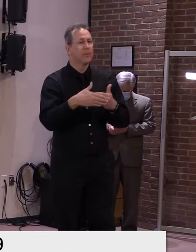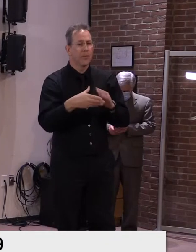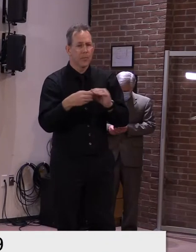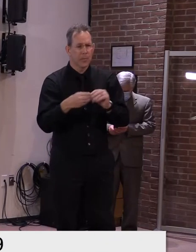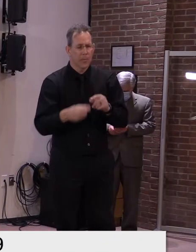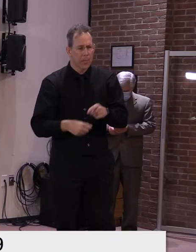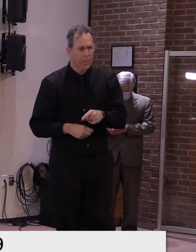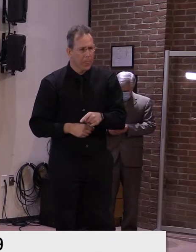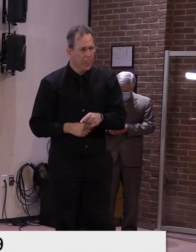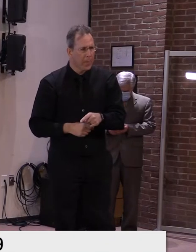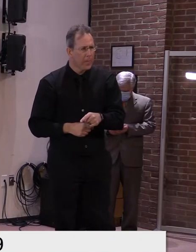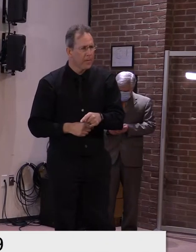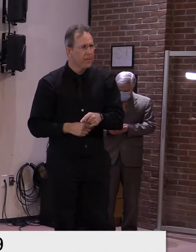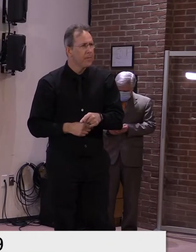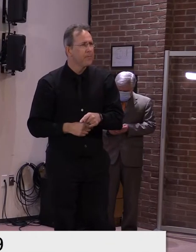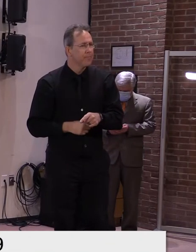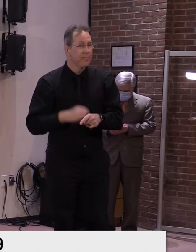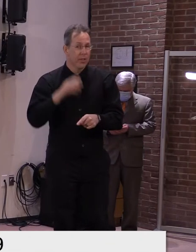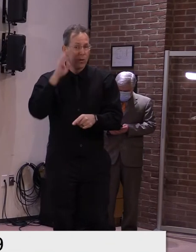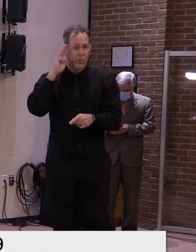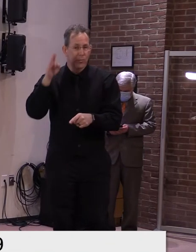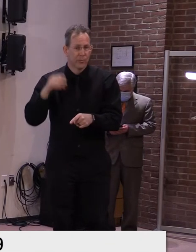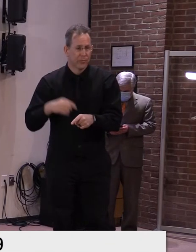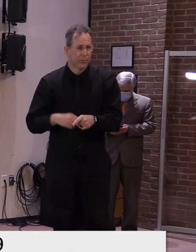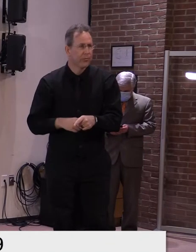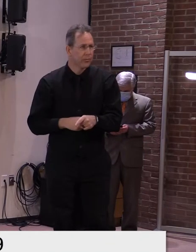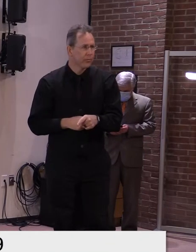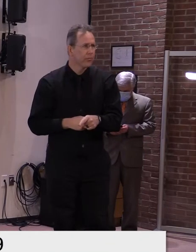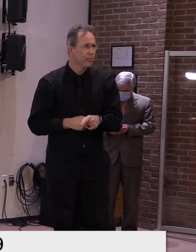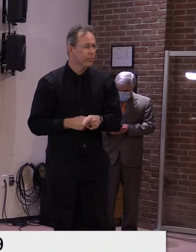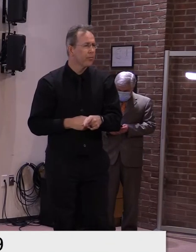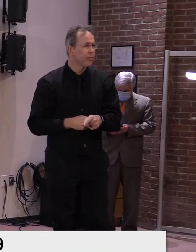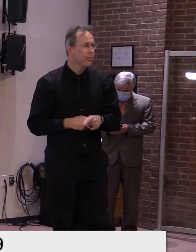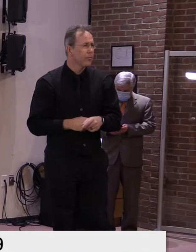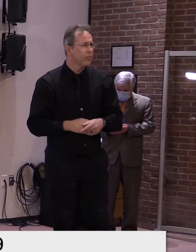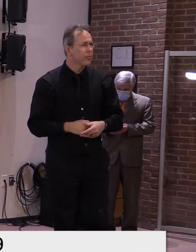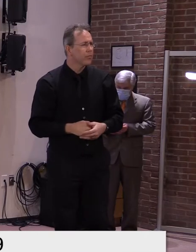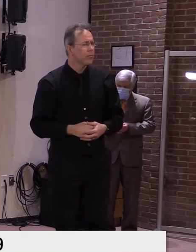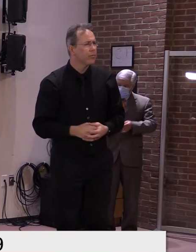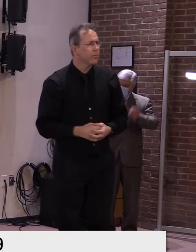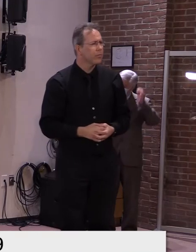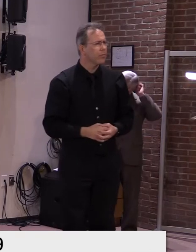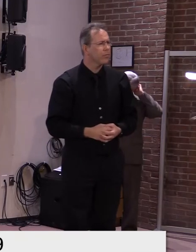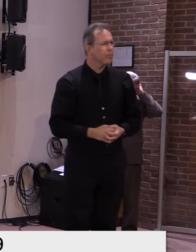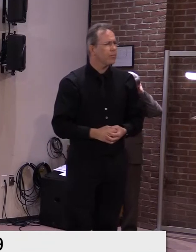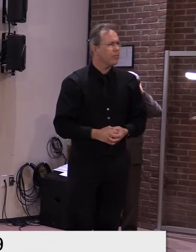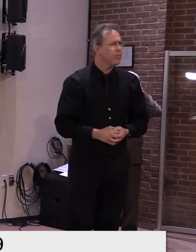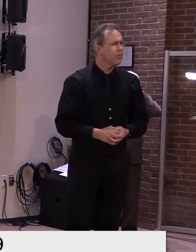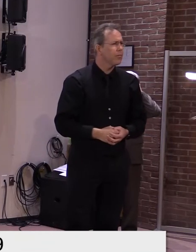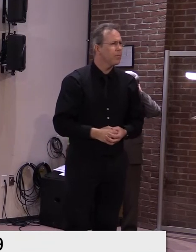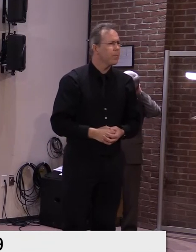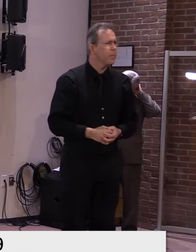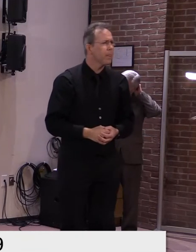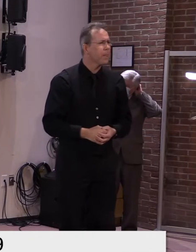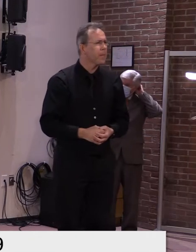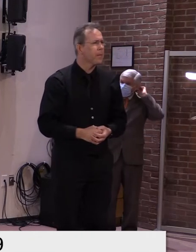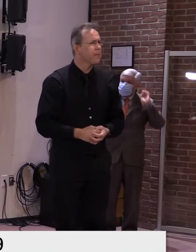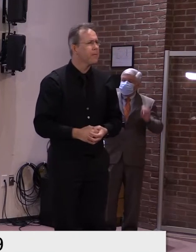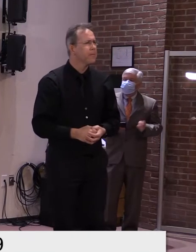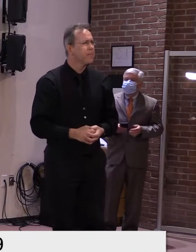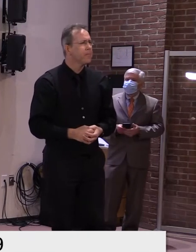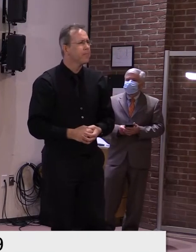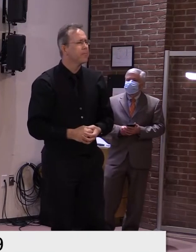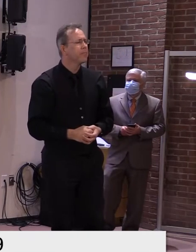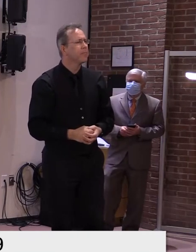Kat, WCAX. Hi. Vermont's vaccine eligibility guidelines allow everyone 16 and over to sign up by April 19th. Our neighboring states have a faster sign-up